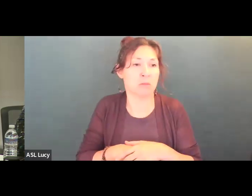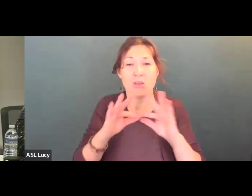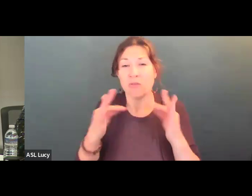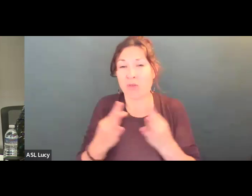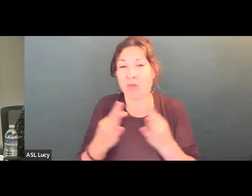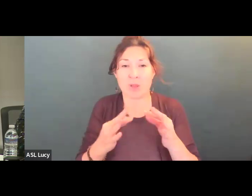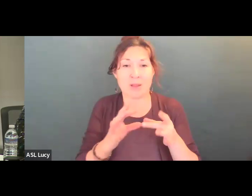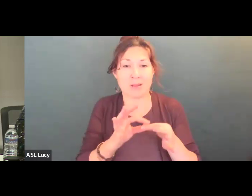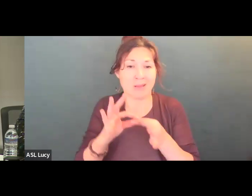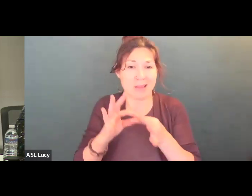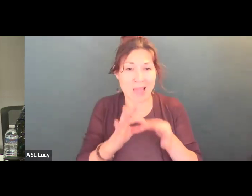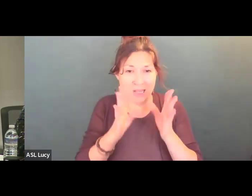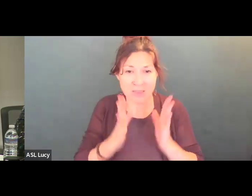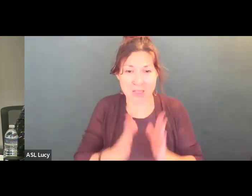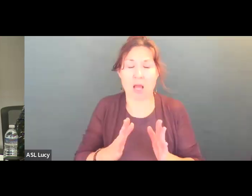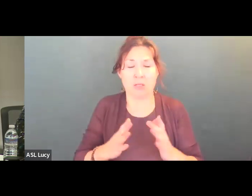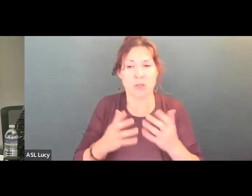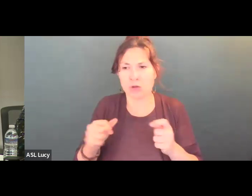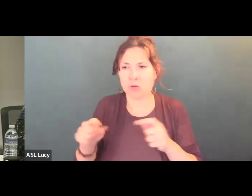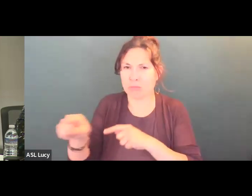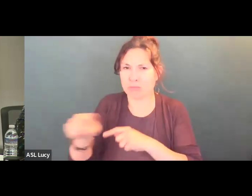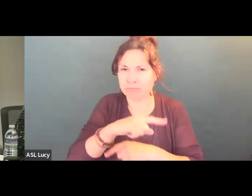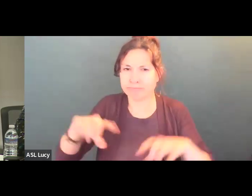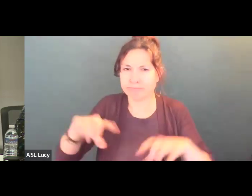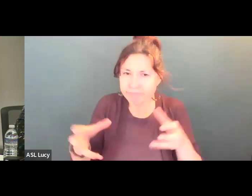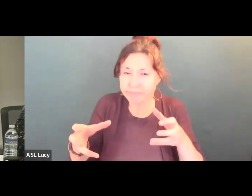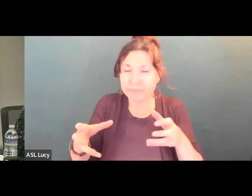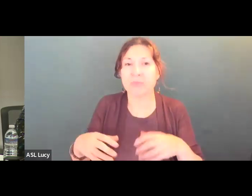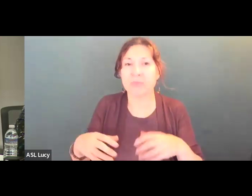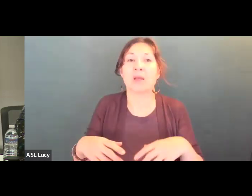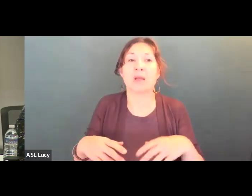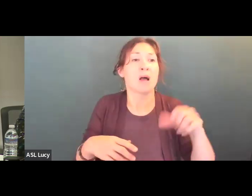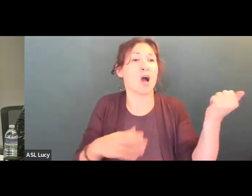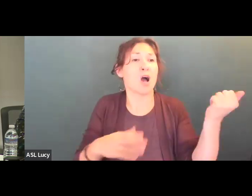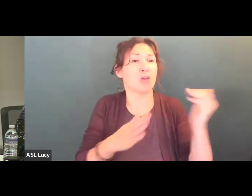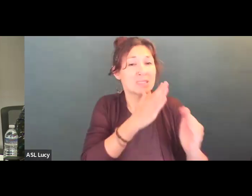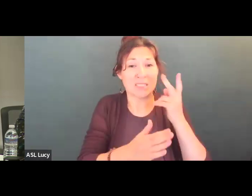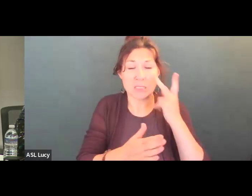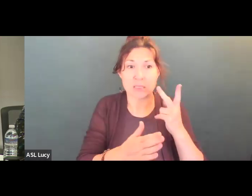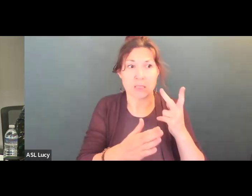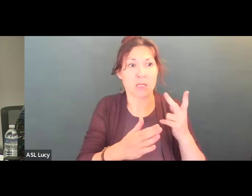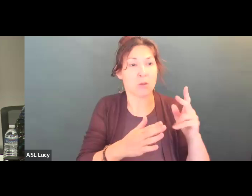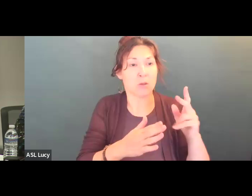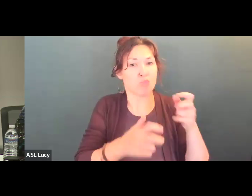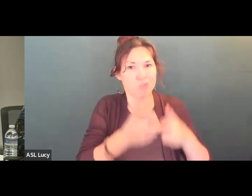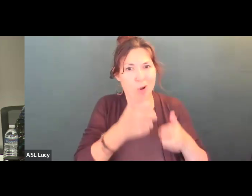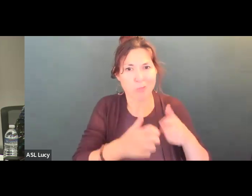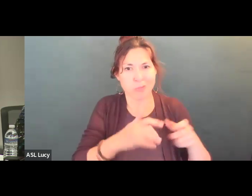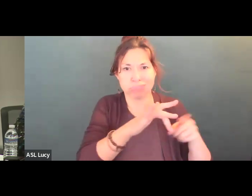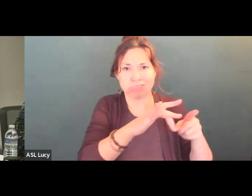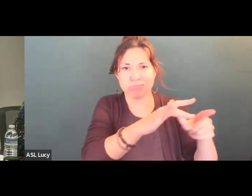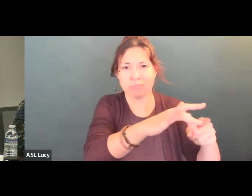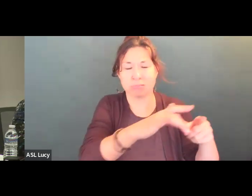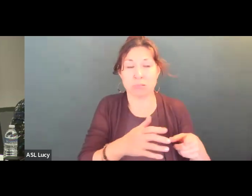And while many districts are seeing chronic absenteeism rise, we are actually seeing it decrease. And so we know that many